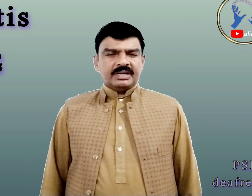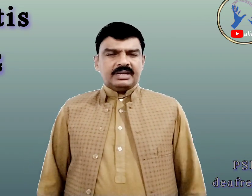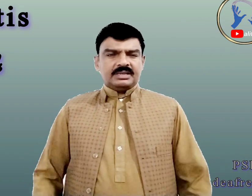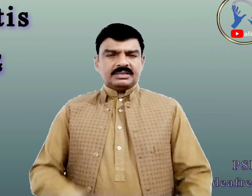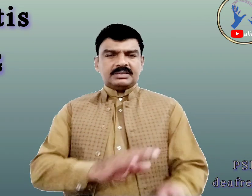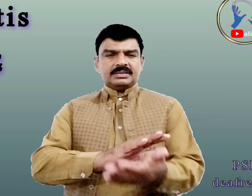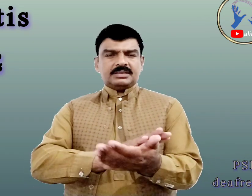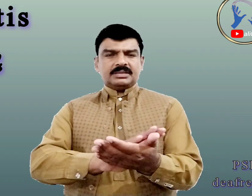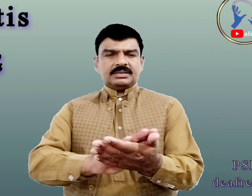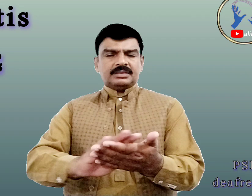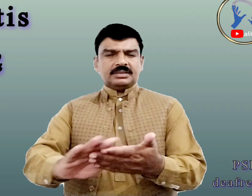hepatitis,